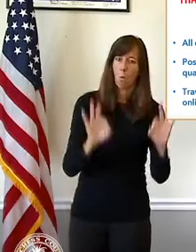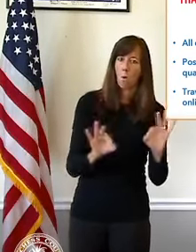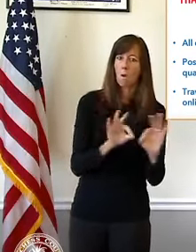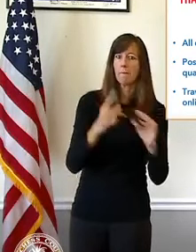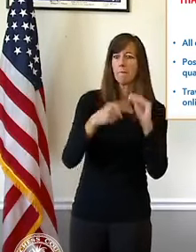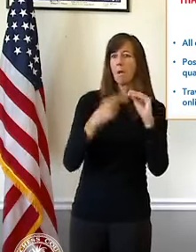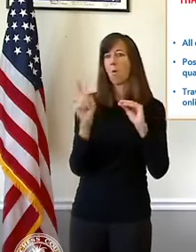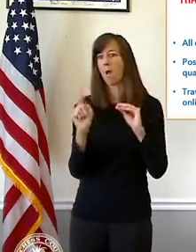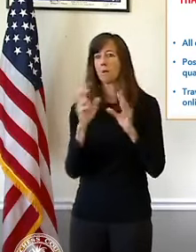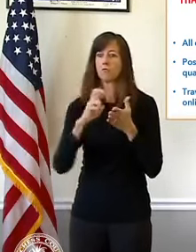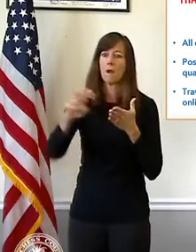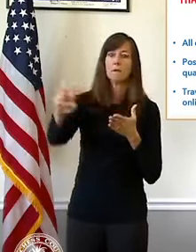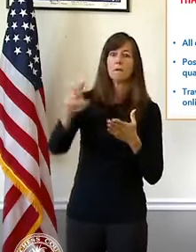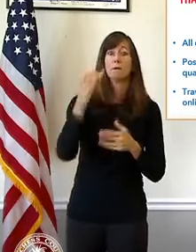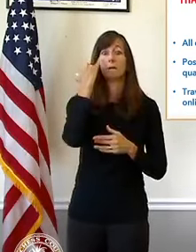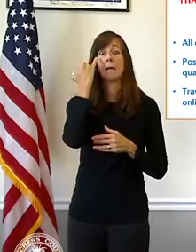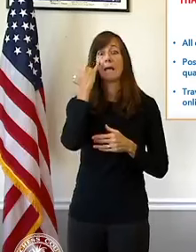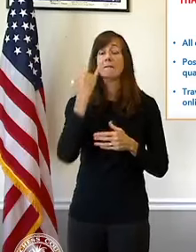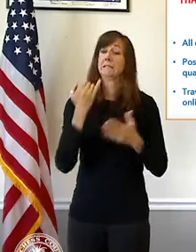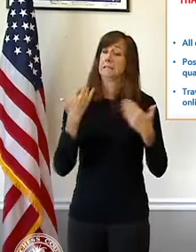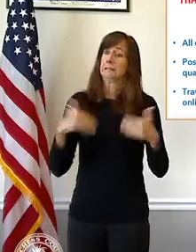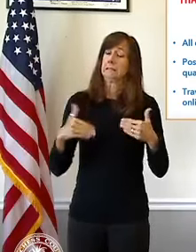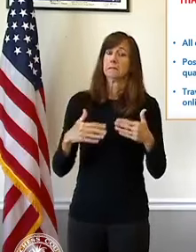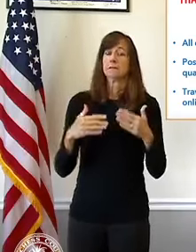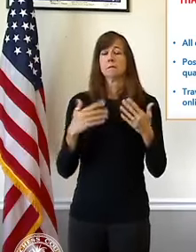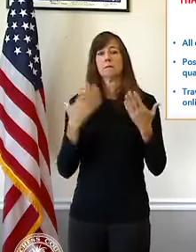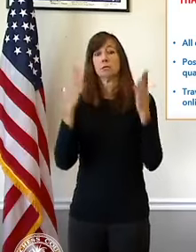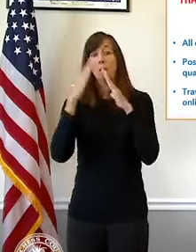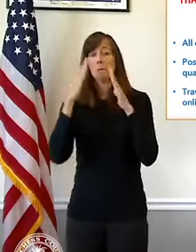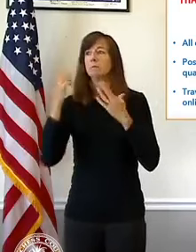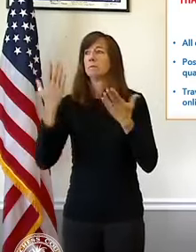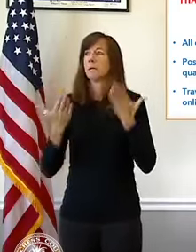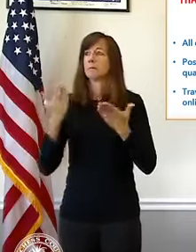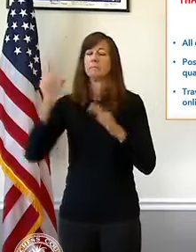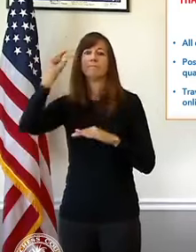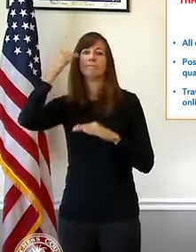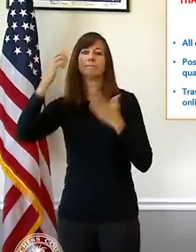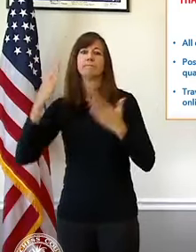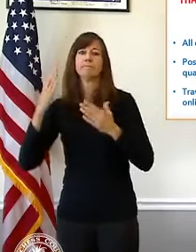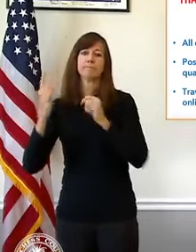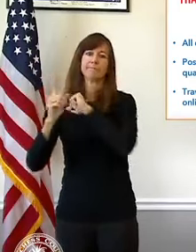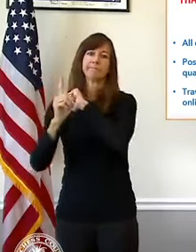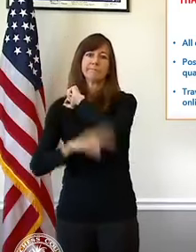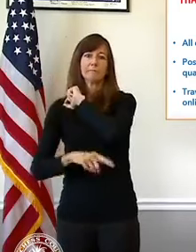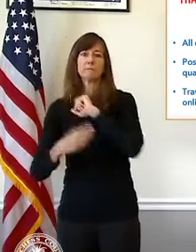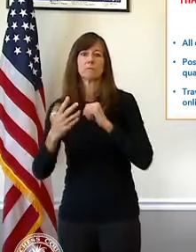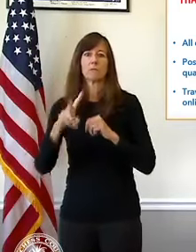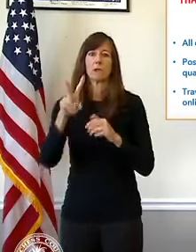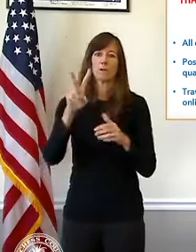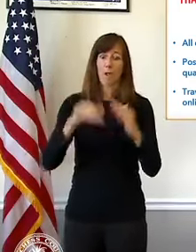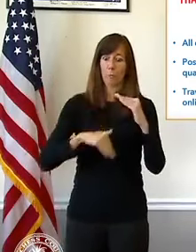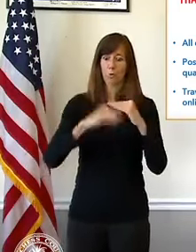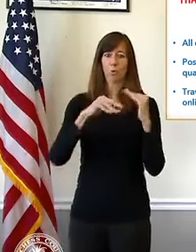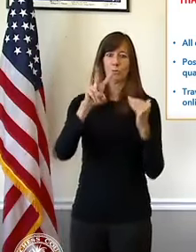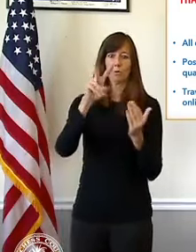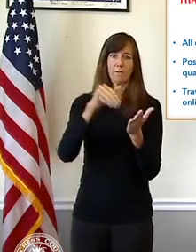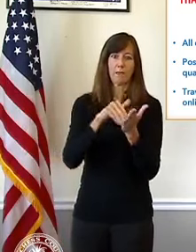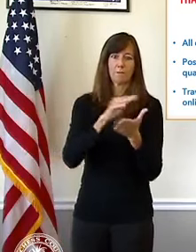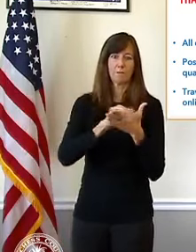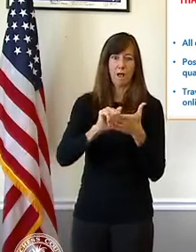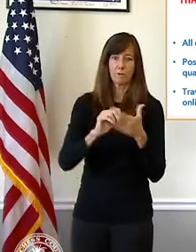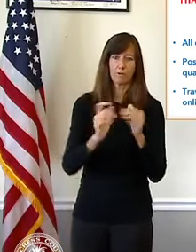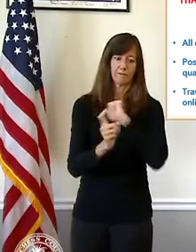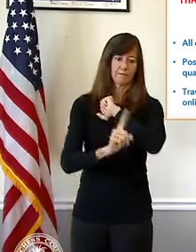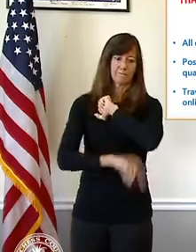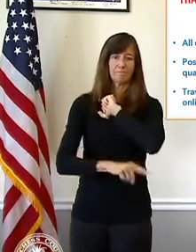could lead the state of New York to issue as much as a $2,000 fine. But again, the goal here is if you've traveled to those locations, you are